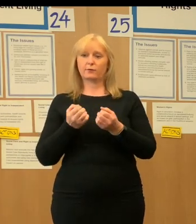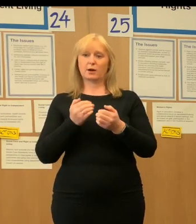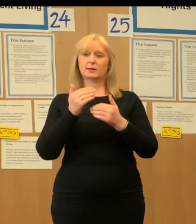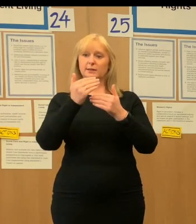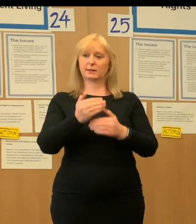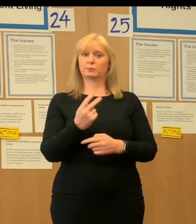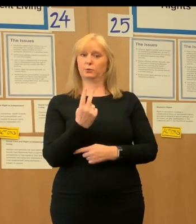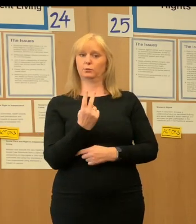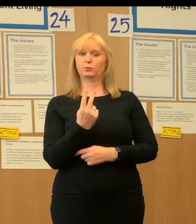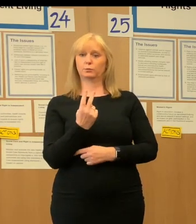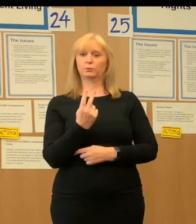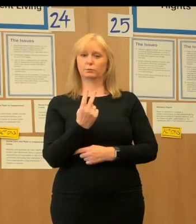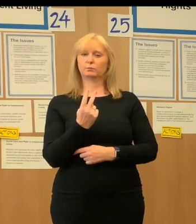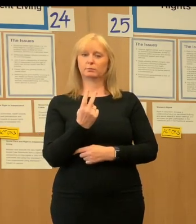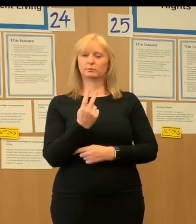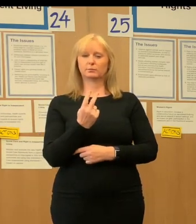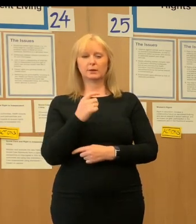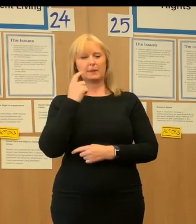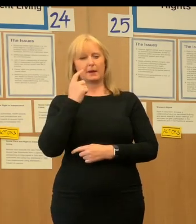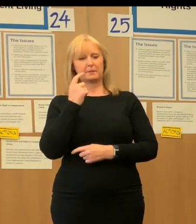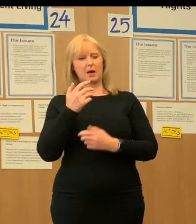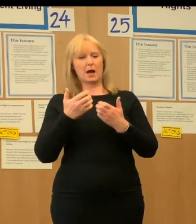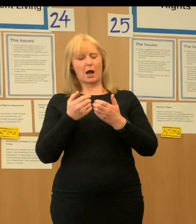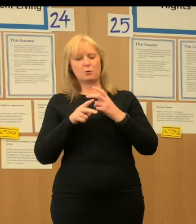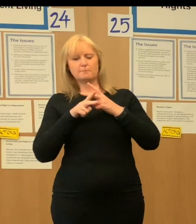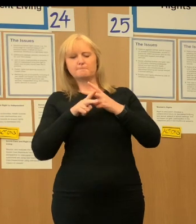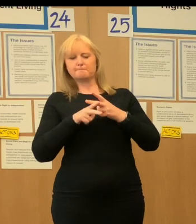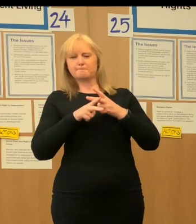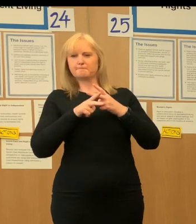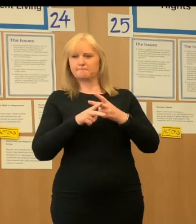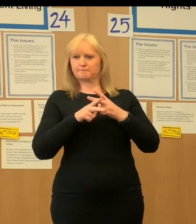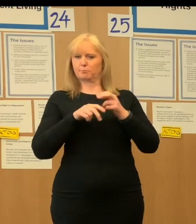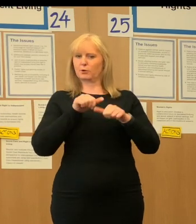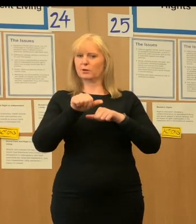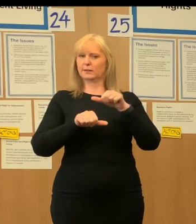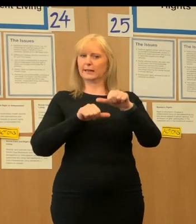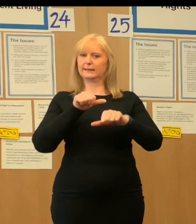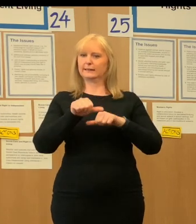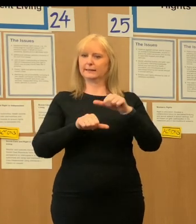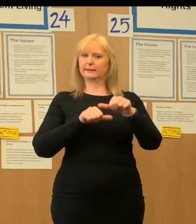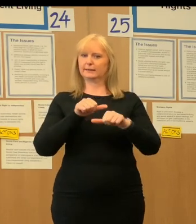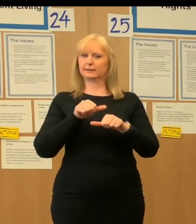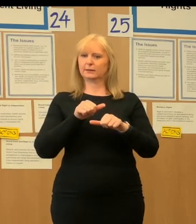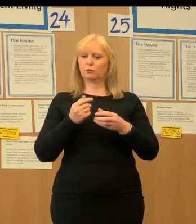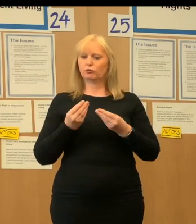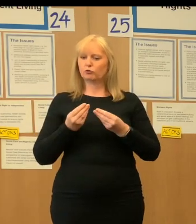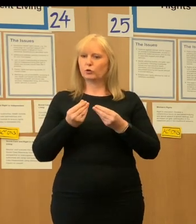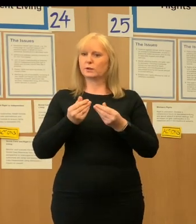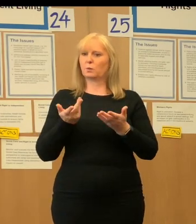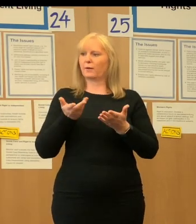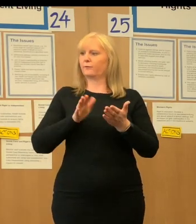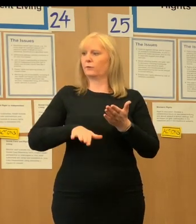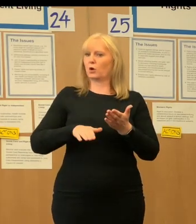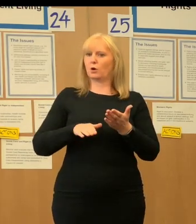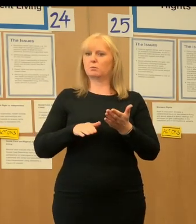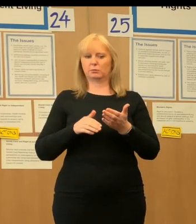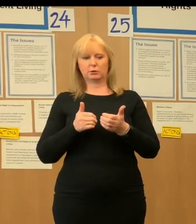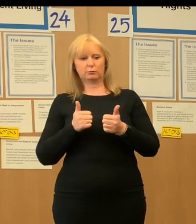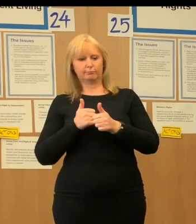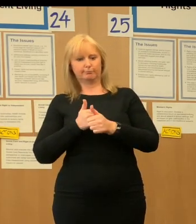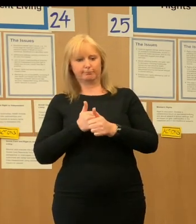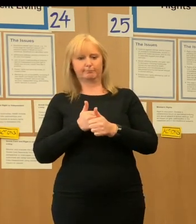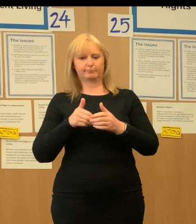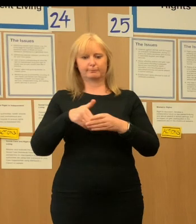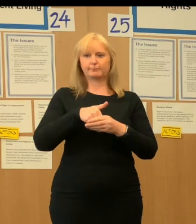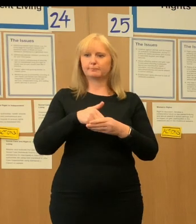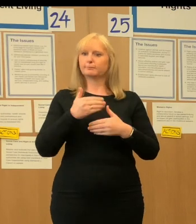2, what the kind of governance of SNAP 2 looks like, and crucially where the resources are going to come from to take